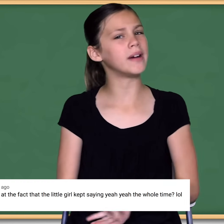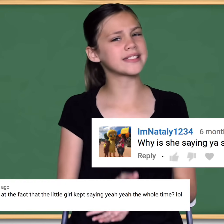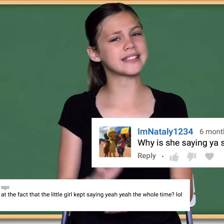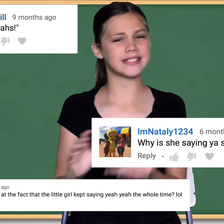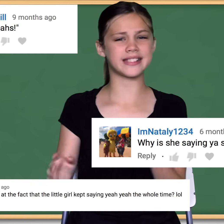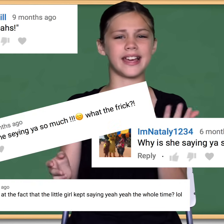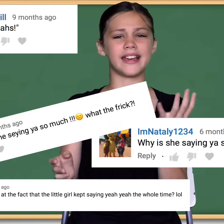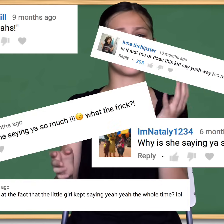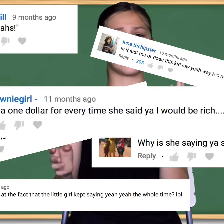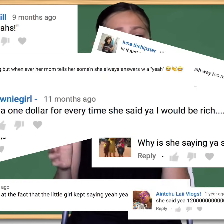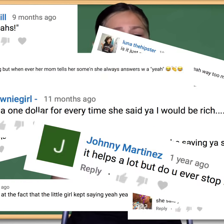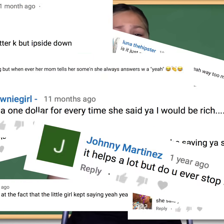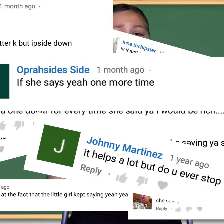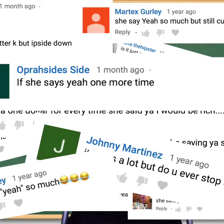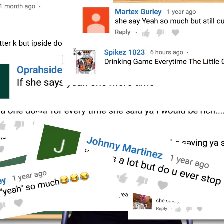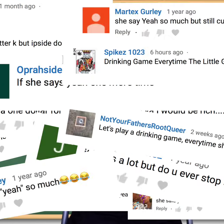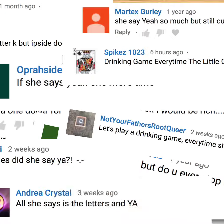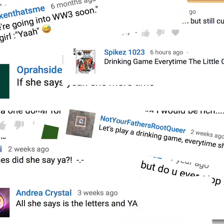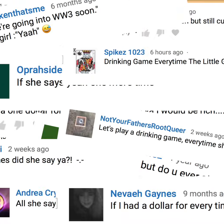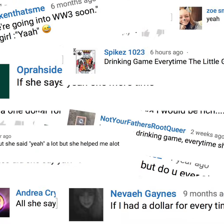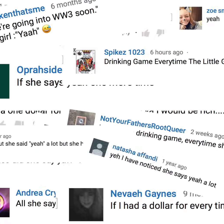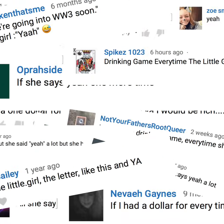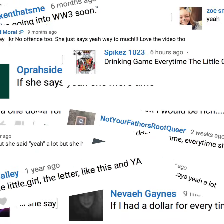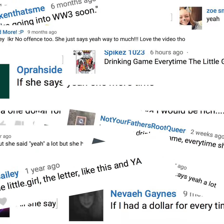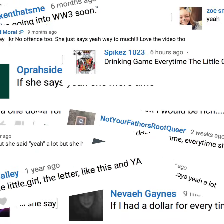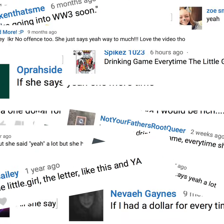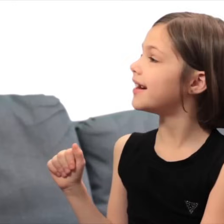comments saying that I said the word yeah too much. Yeah.